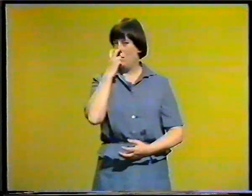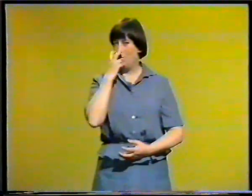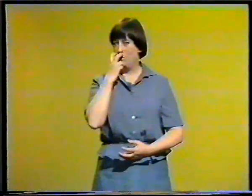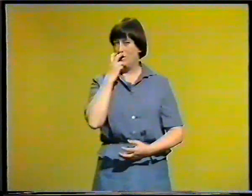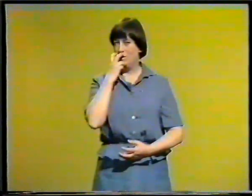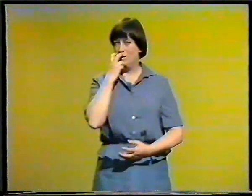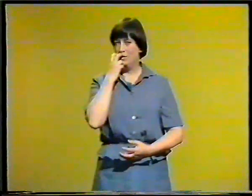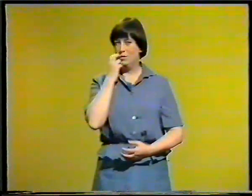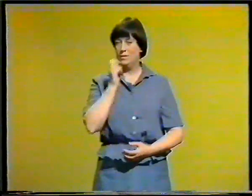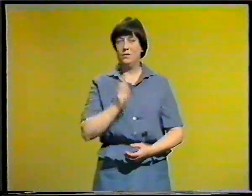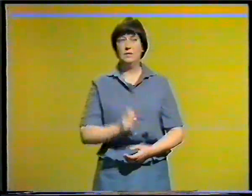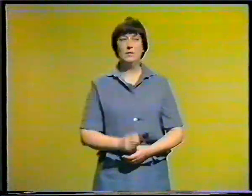Old.